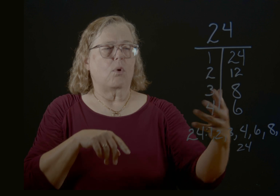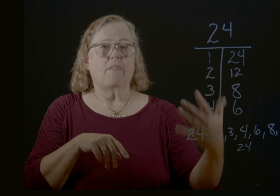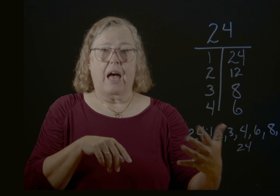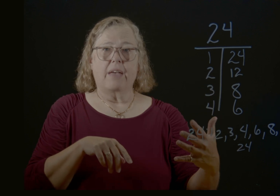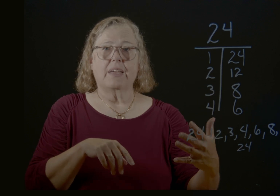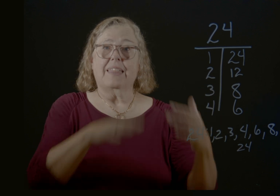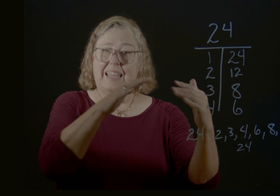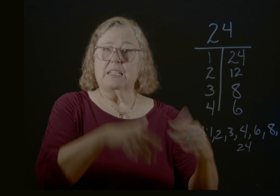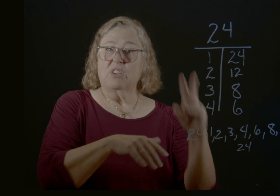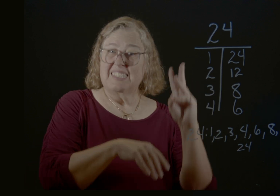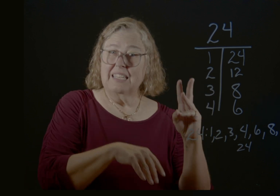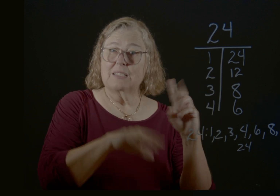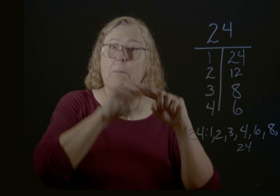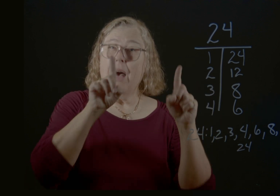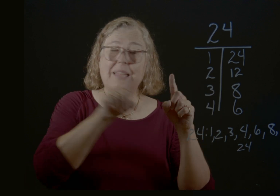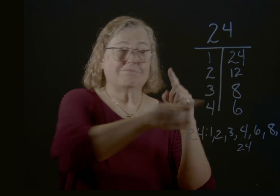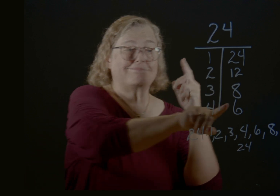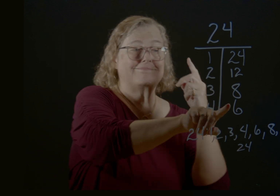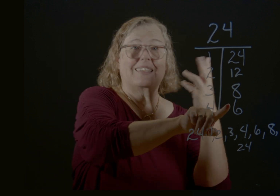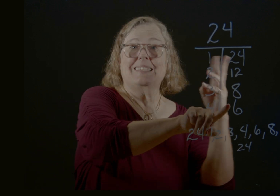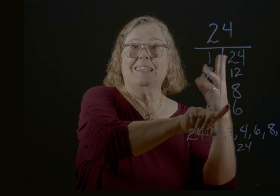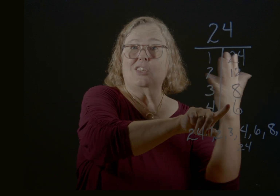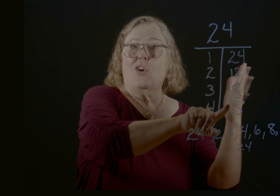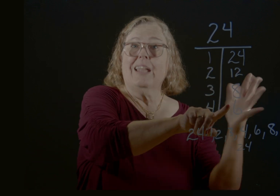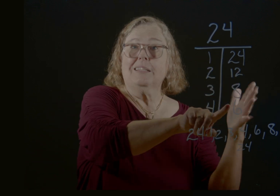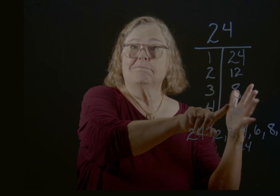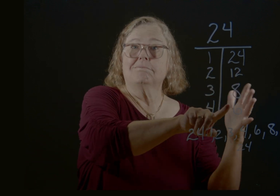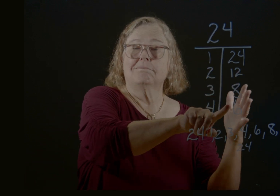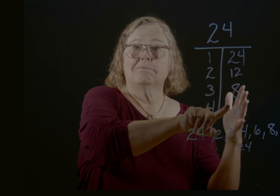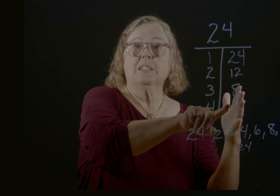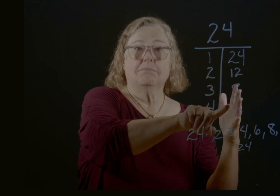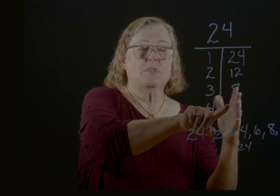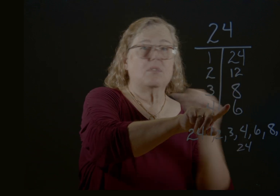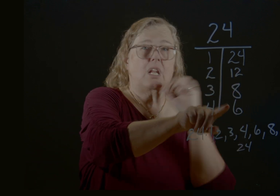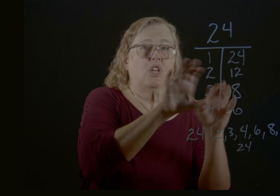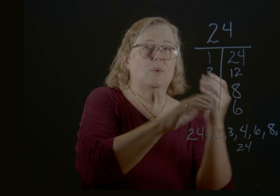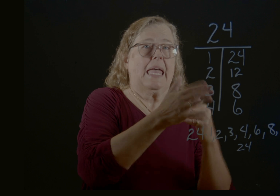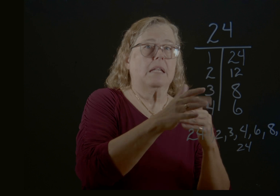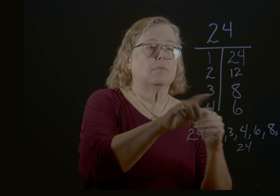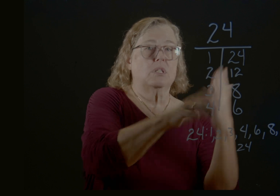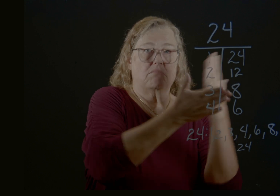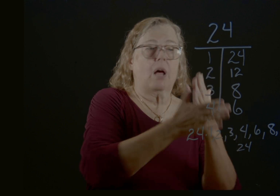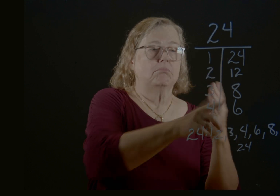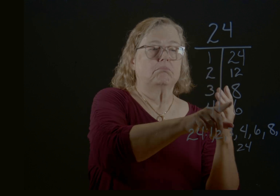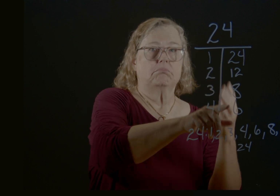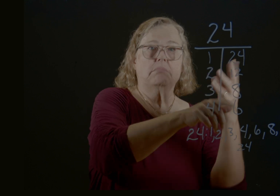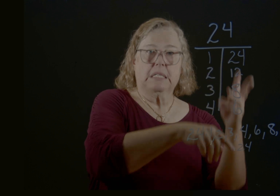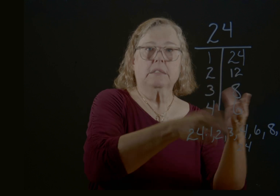Wait a minute. So, we went all the way down here. The next one we went 1, 2, 3, 4, 5. And the next one was 6. But we didn't have to do that because we already started up here on the other side,